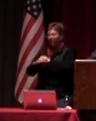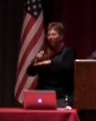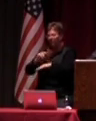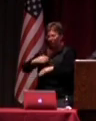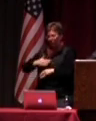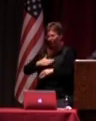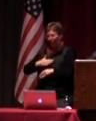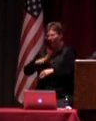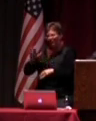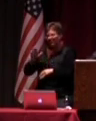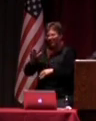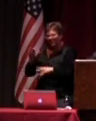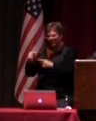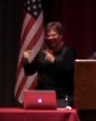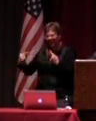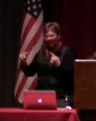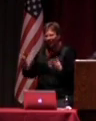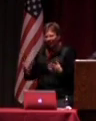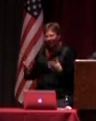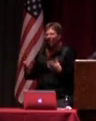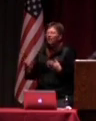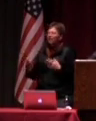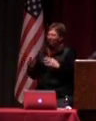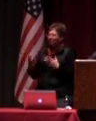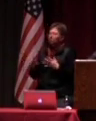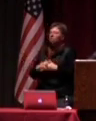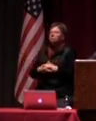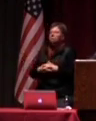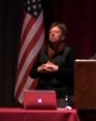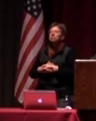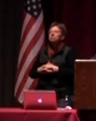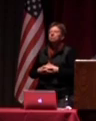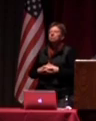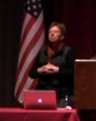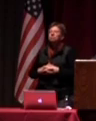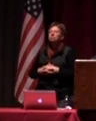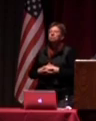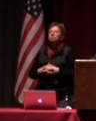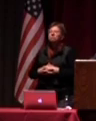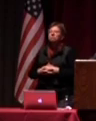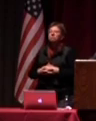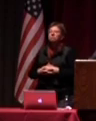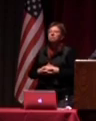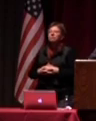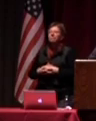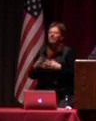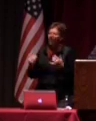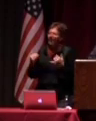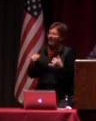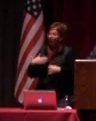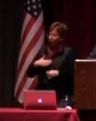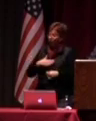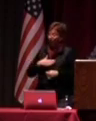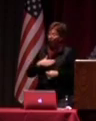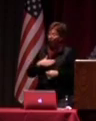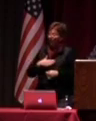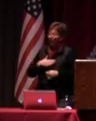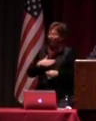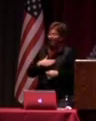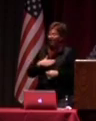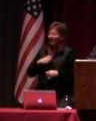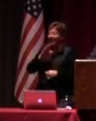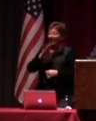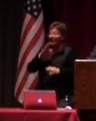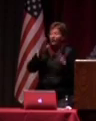actually associated the French emperor with the liberalizing promise of the French Revolution. Now, Napoleon's most immediate hopes were